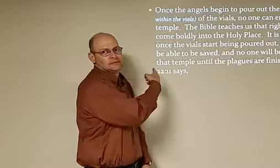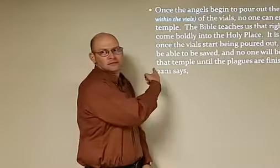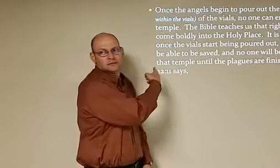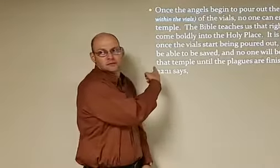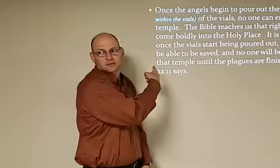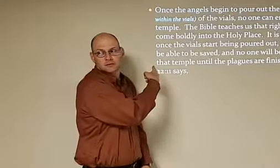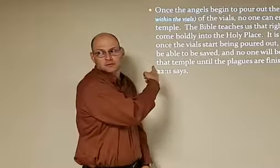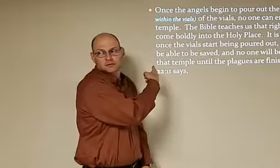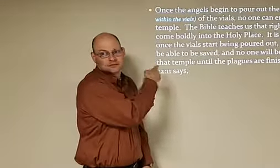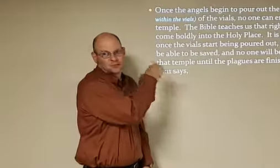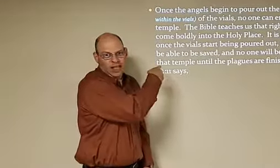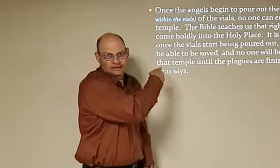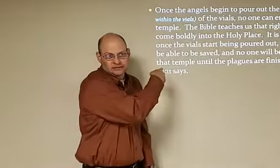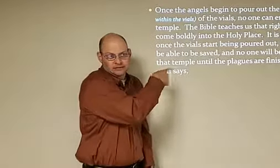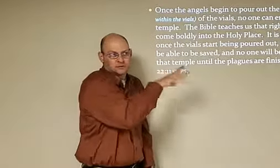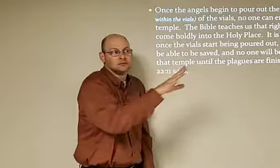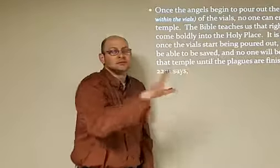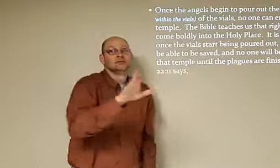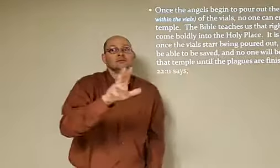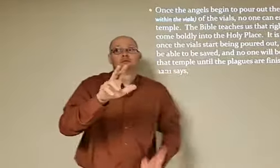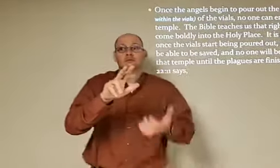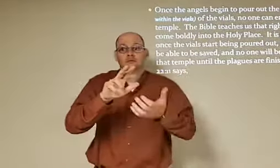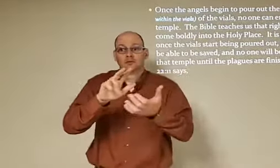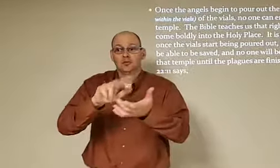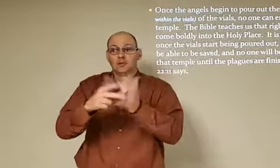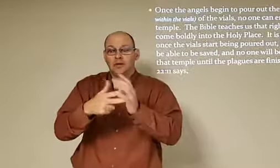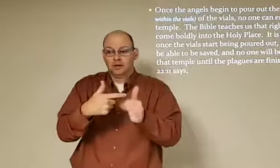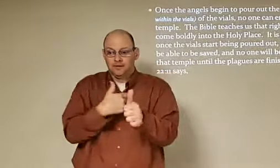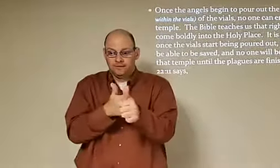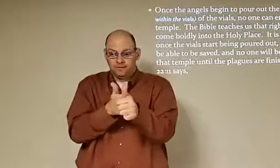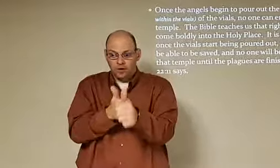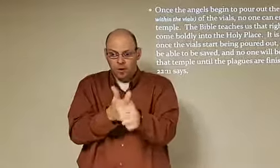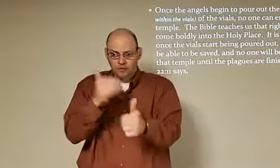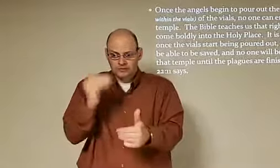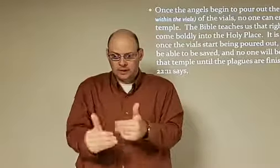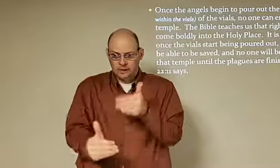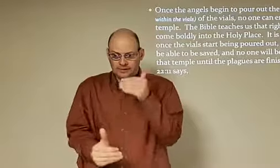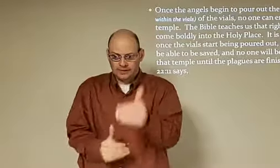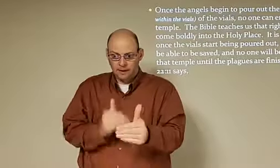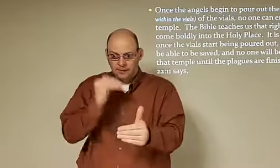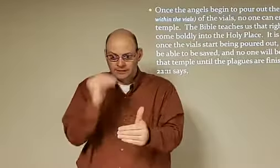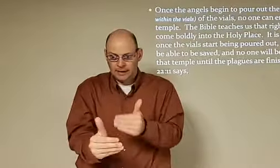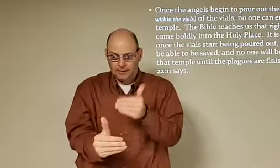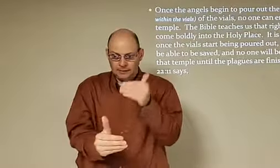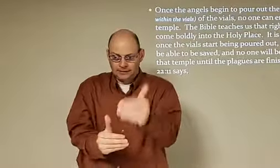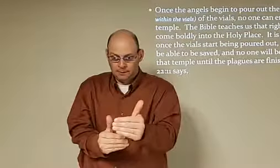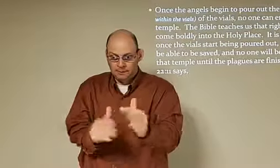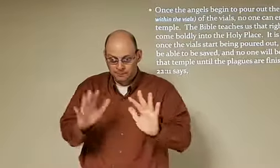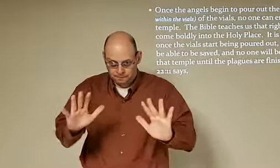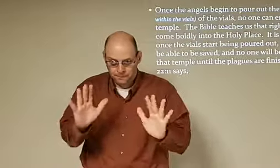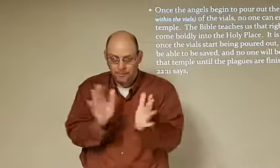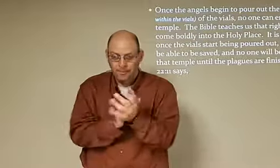Right here. It's very clear right here. So if I follow each step,